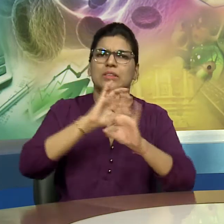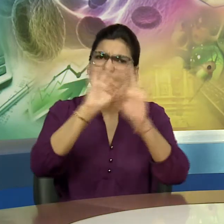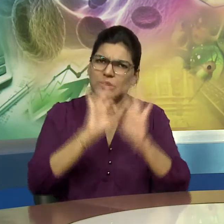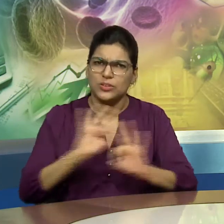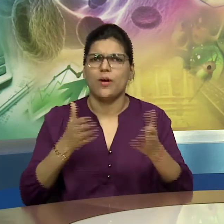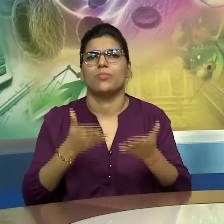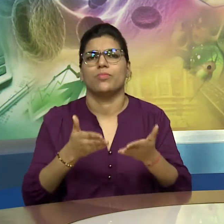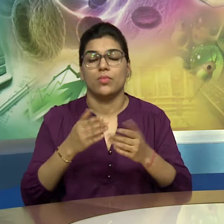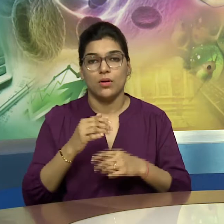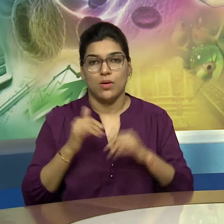for the negative,